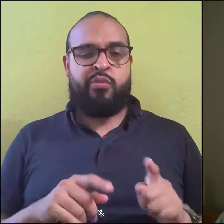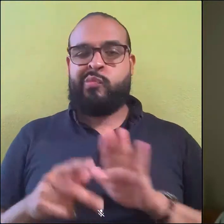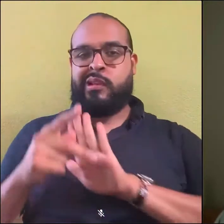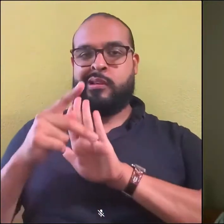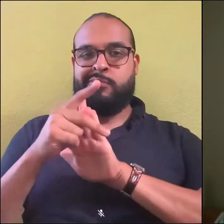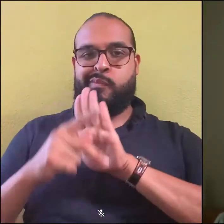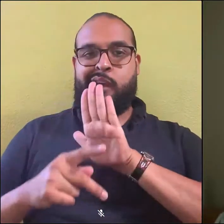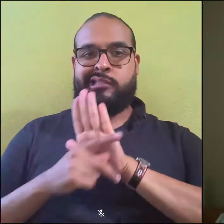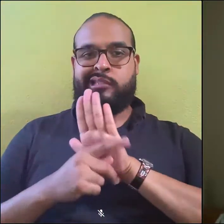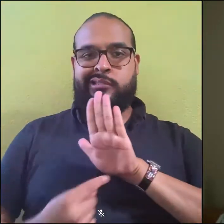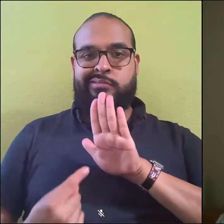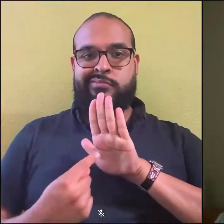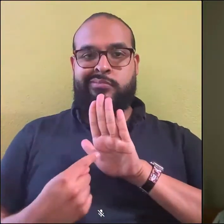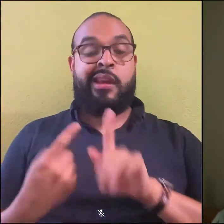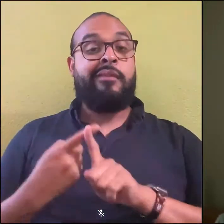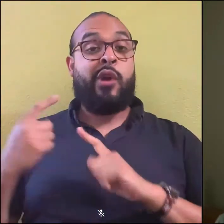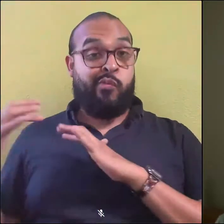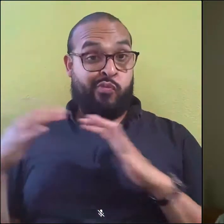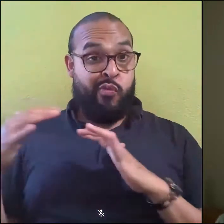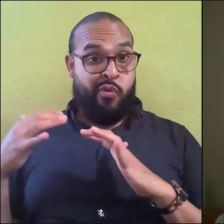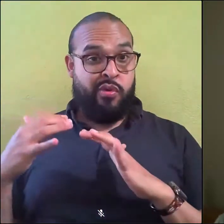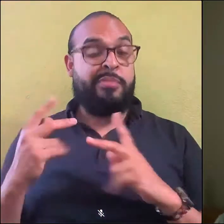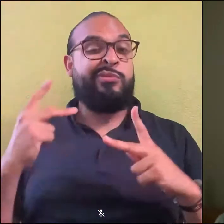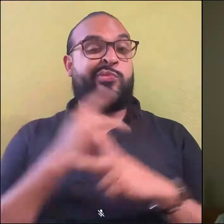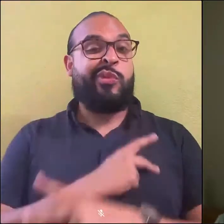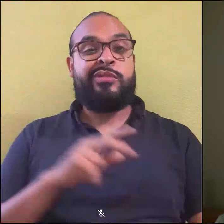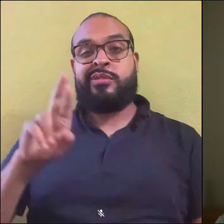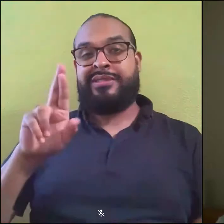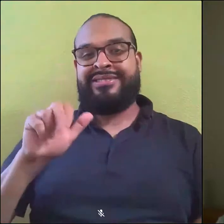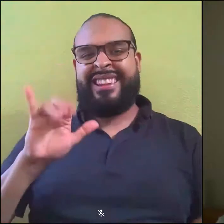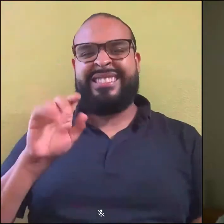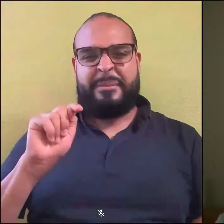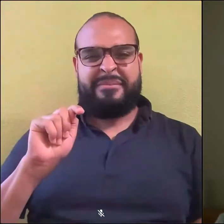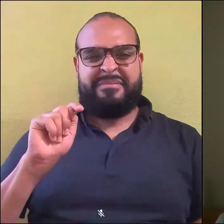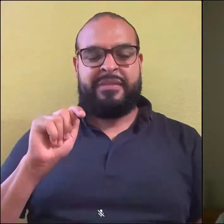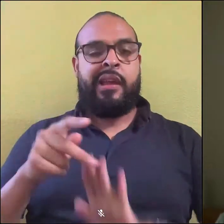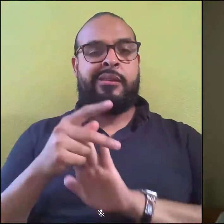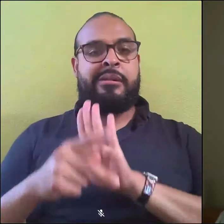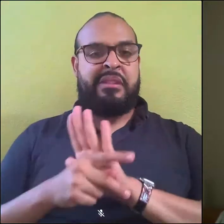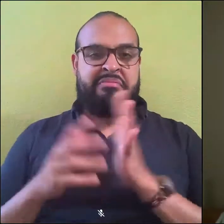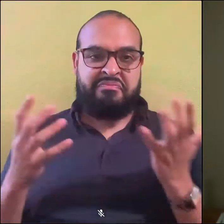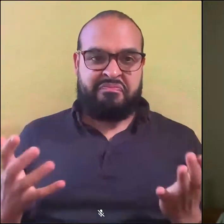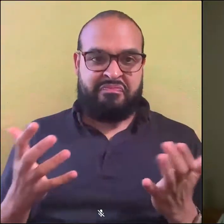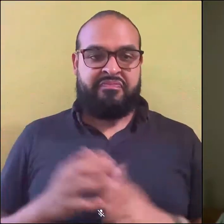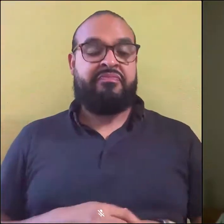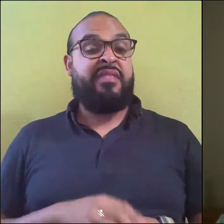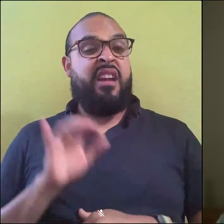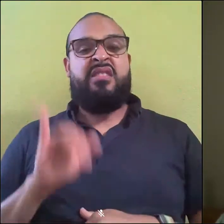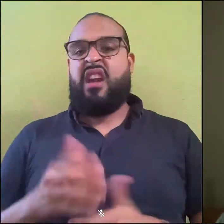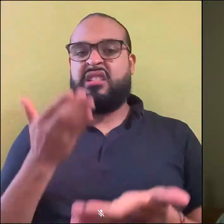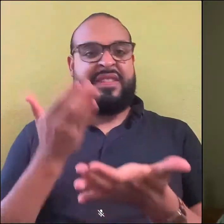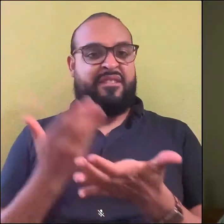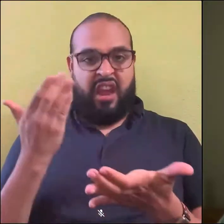result not only of the war, but of incredibly racist policies of Churchill and his government. This is just the historical fact, well